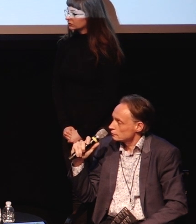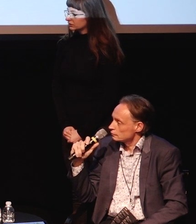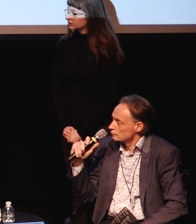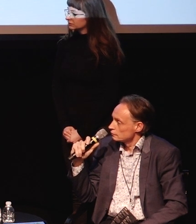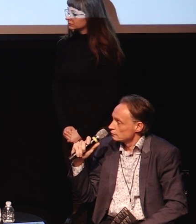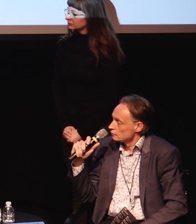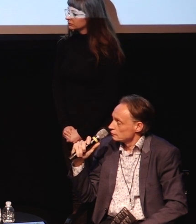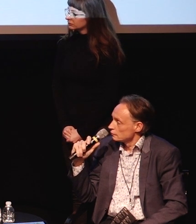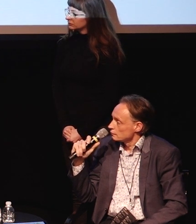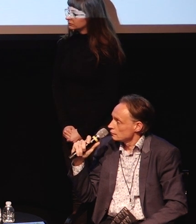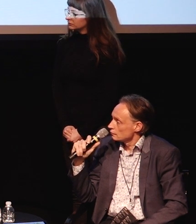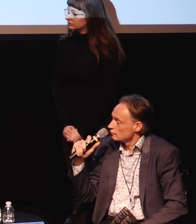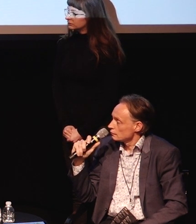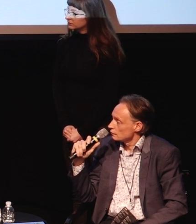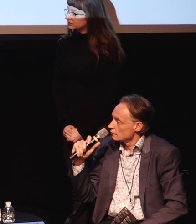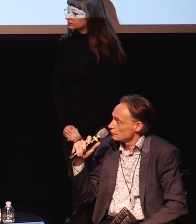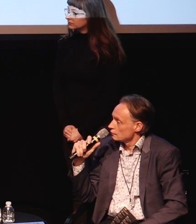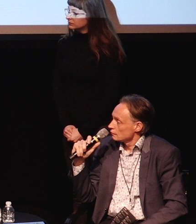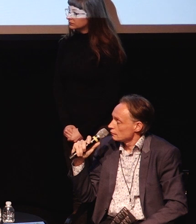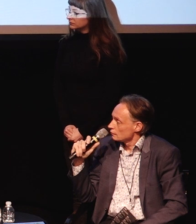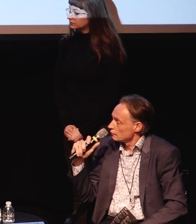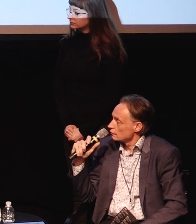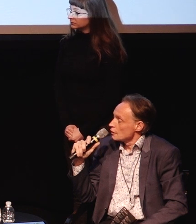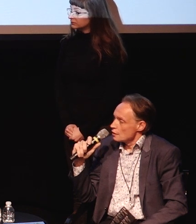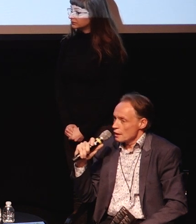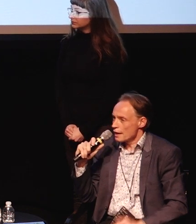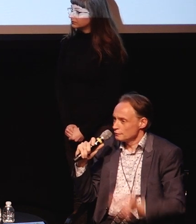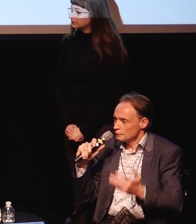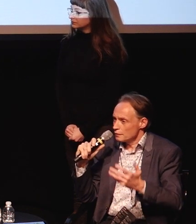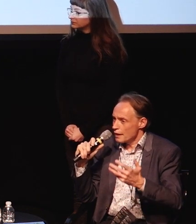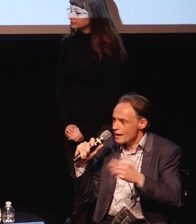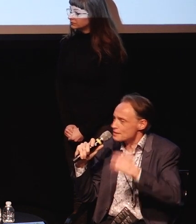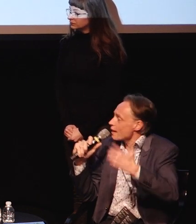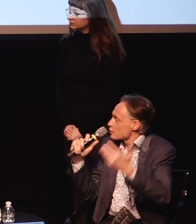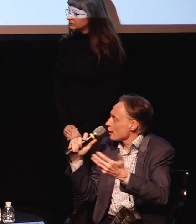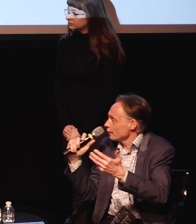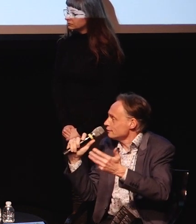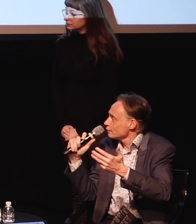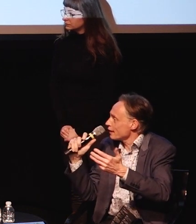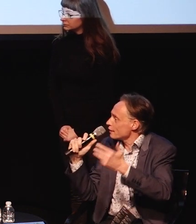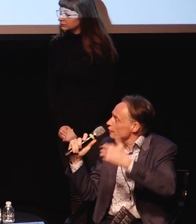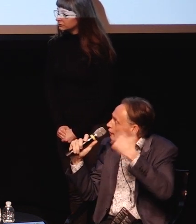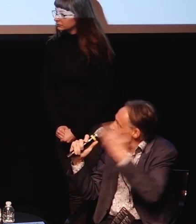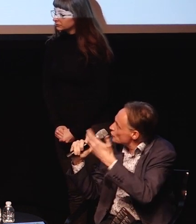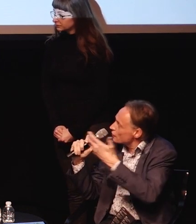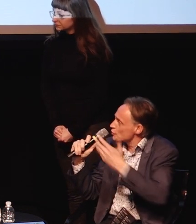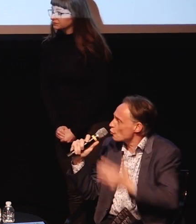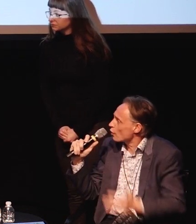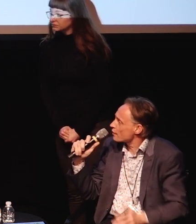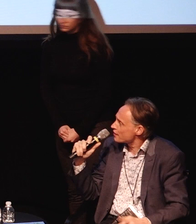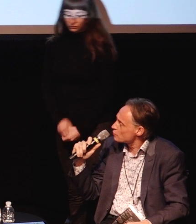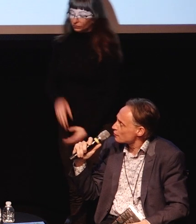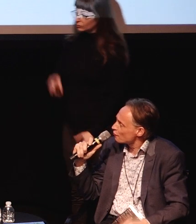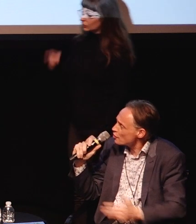more than what I would have ever done if I had just stayed in Colombia. And as an outsider, right? And it's